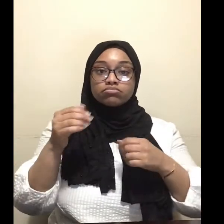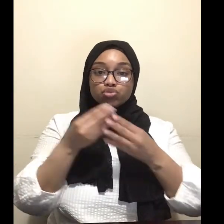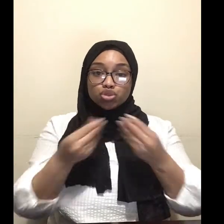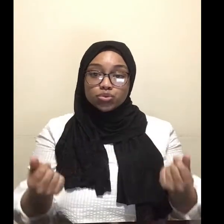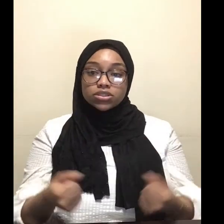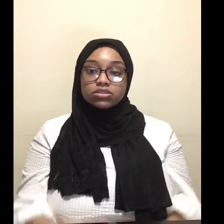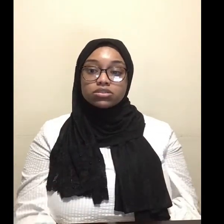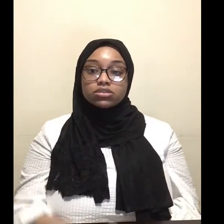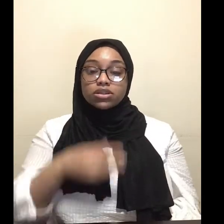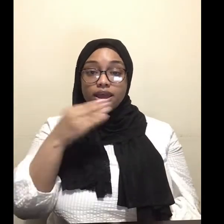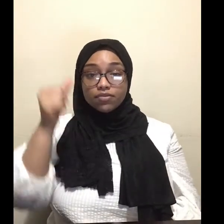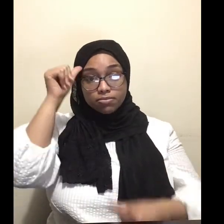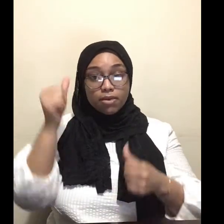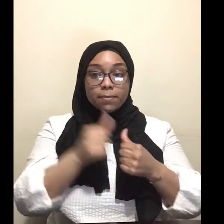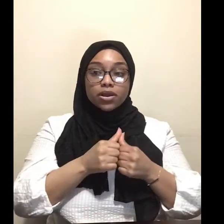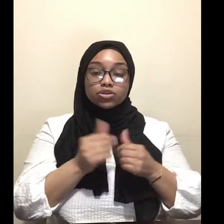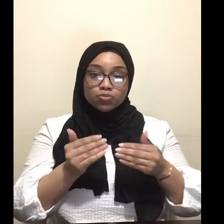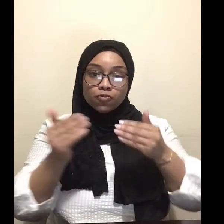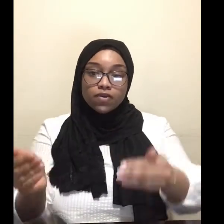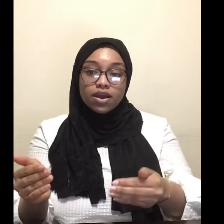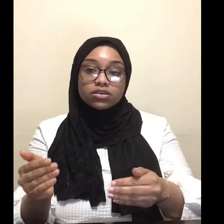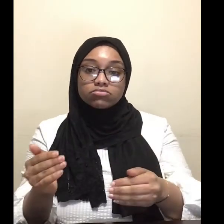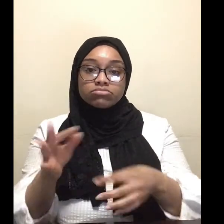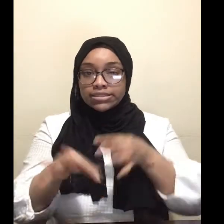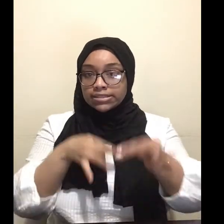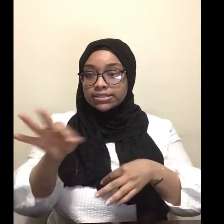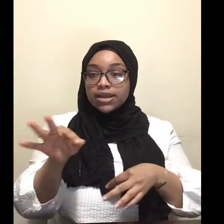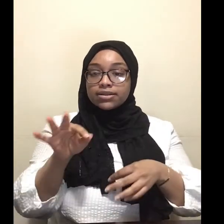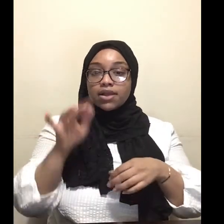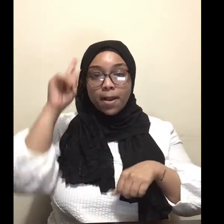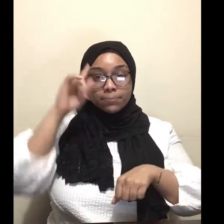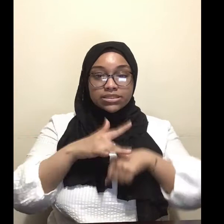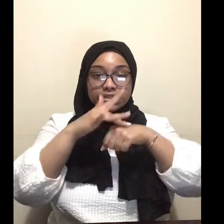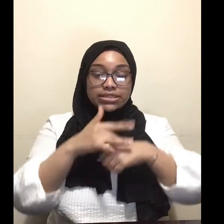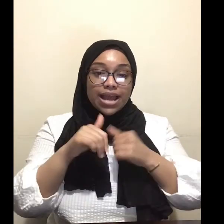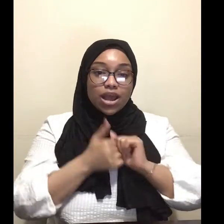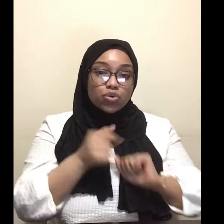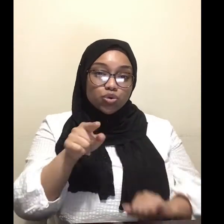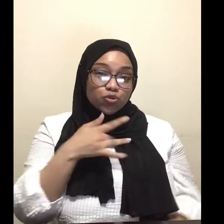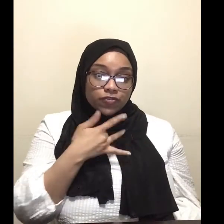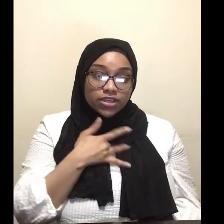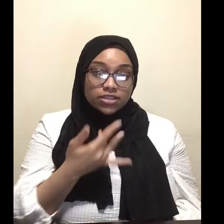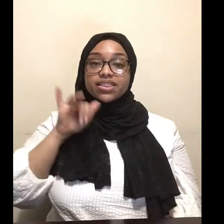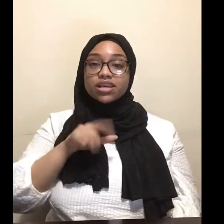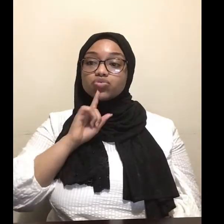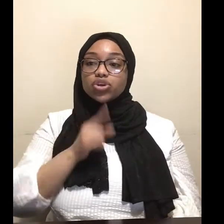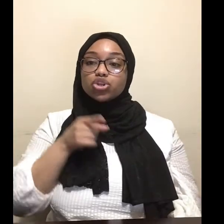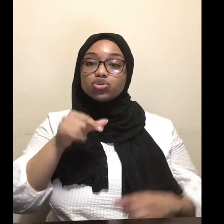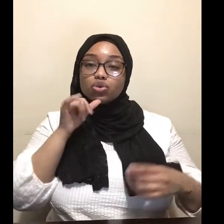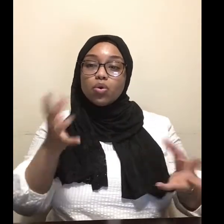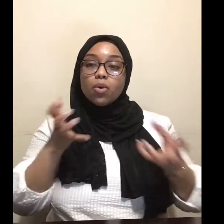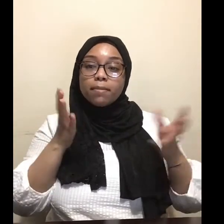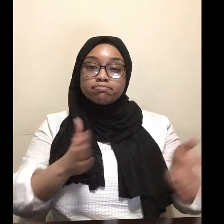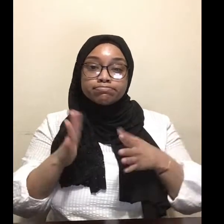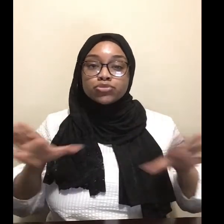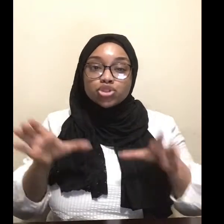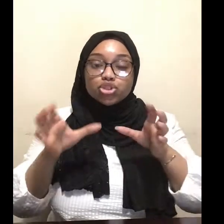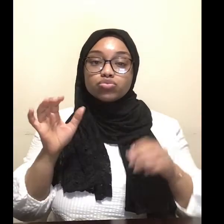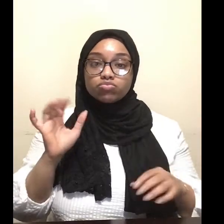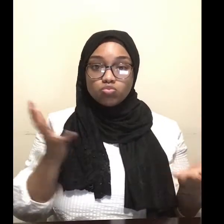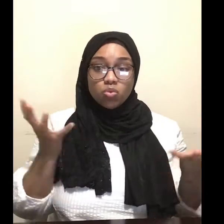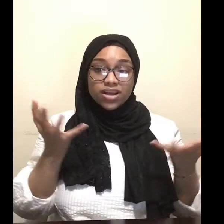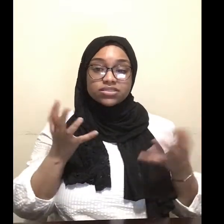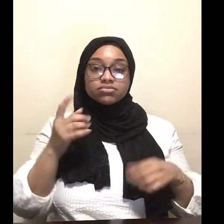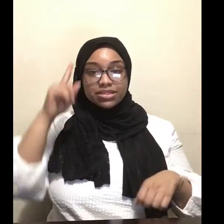just saying, again, this is what's happened. What should I do to move forward? Can you support me